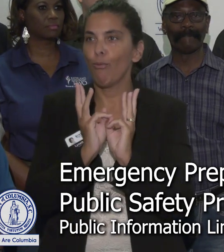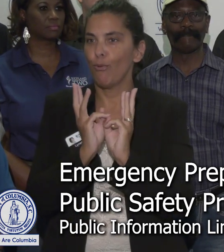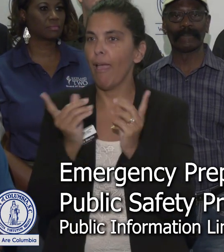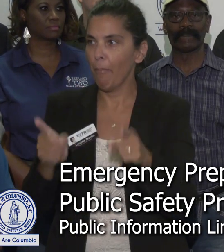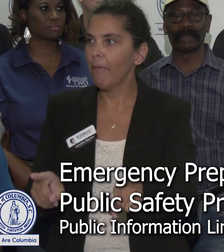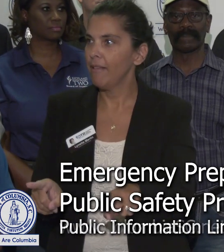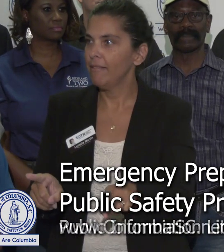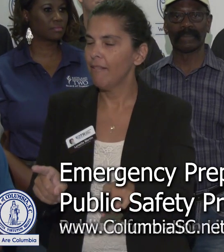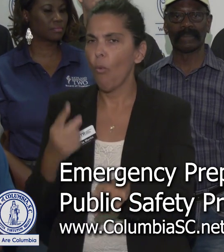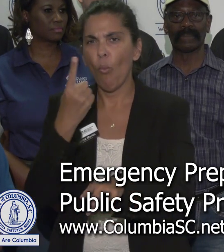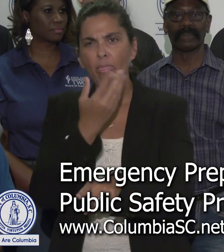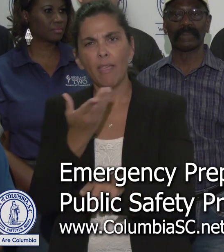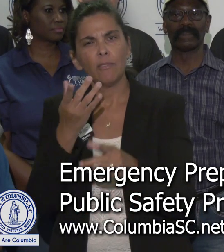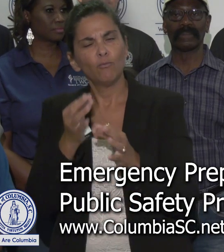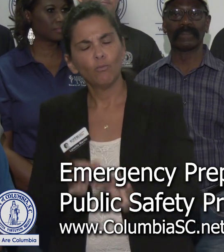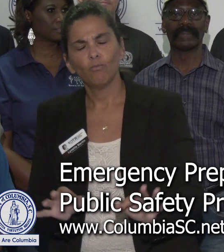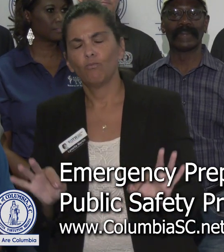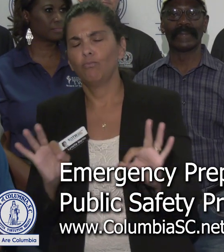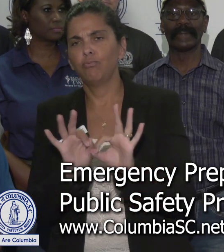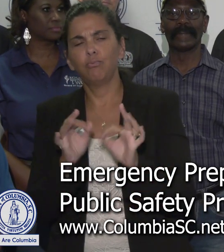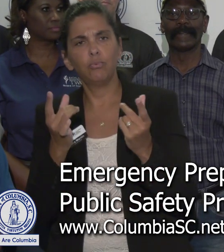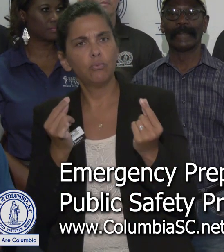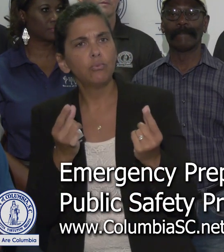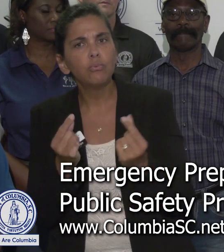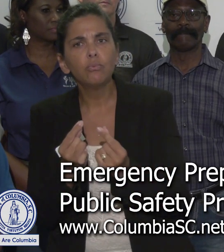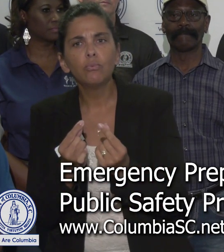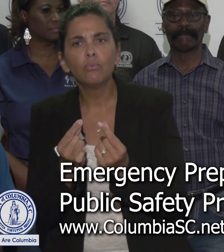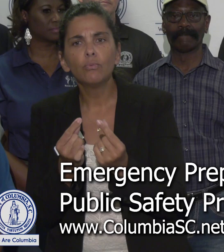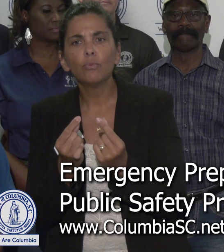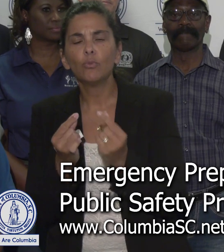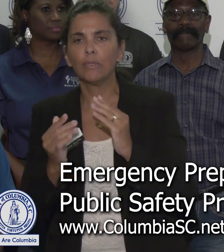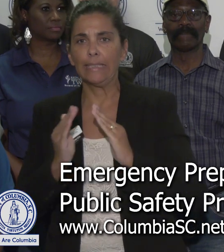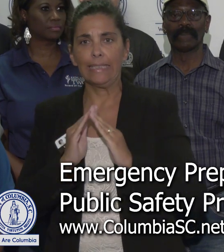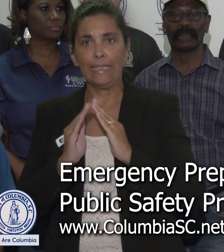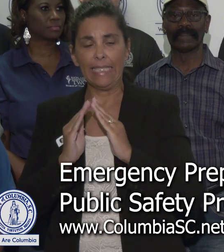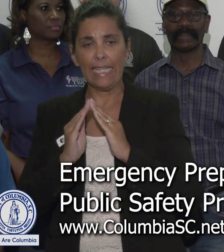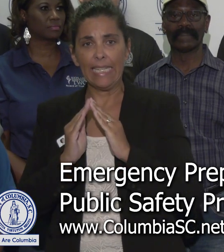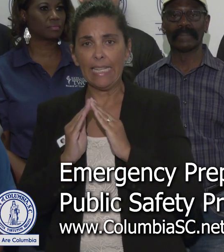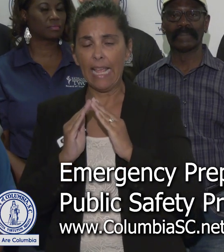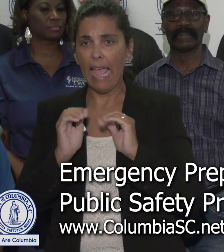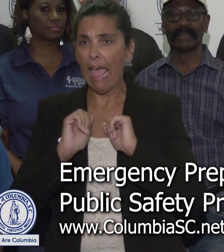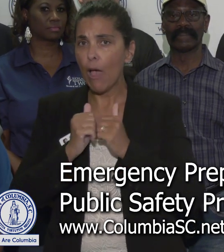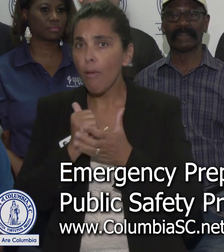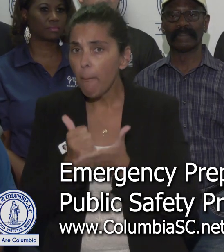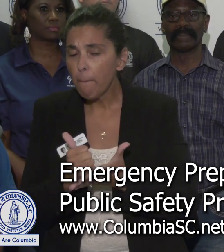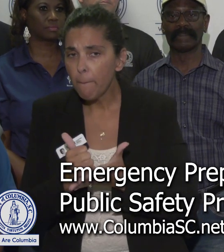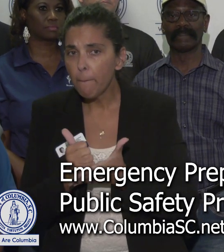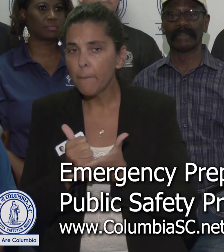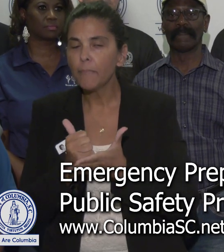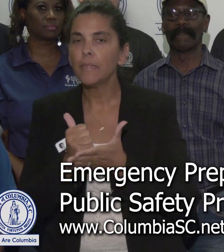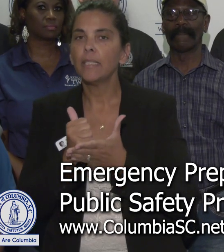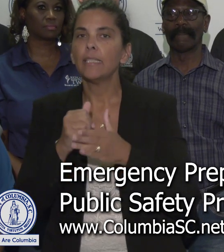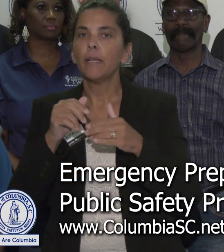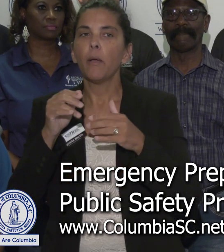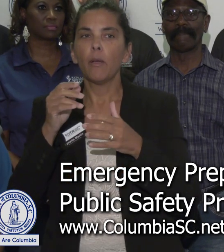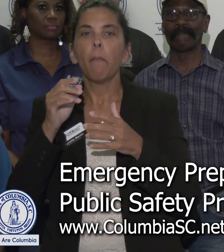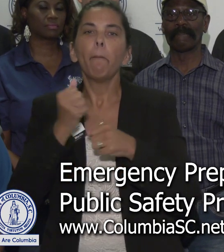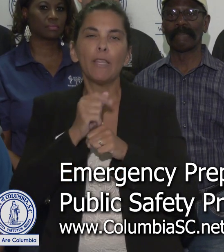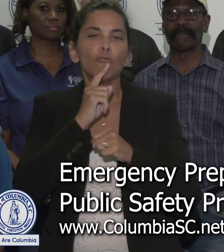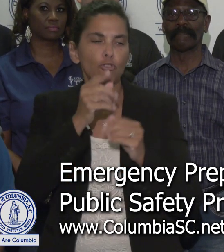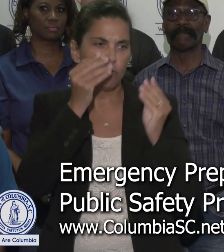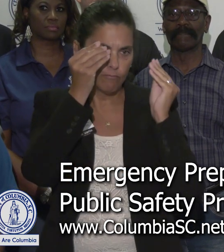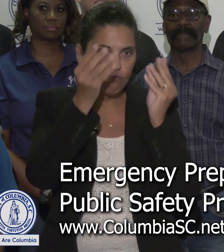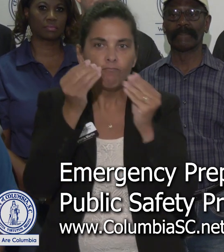learned that one of the most important things we can do as a city for our community is to stay current with